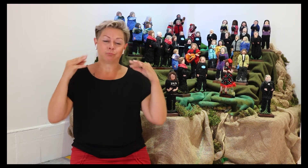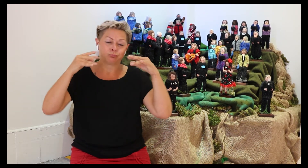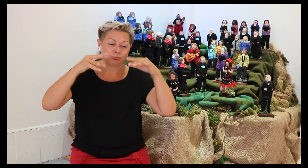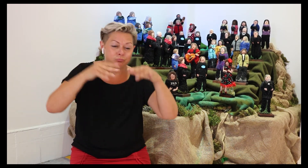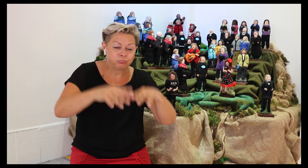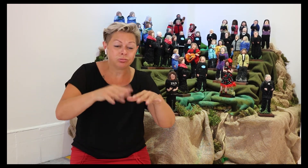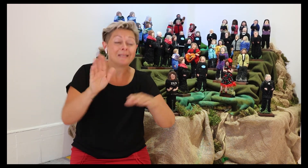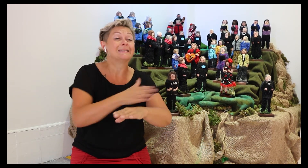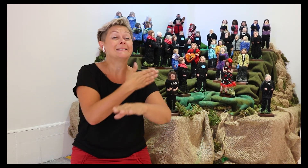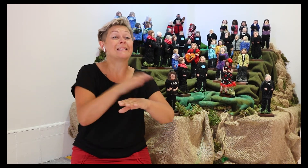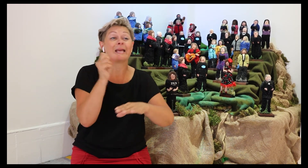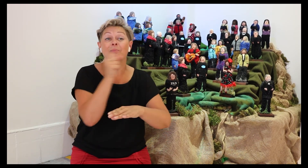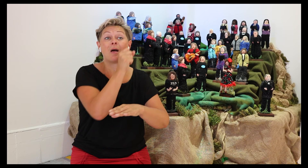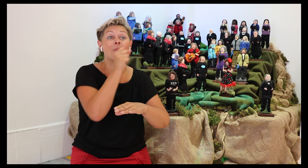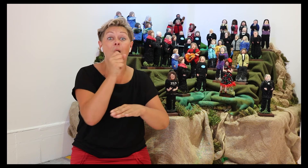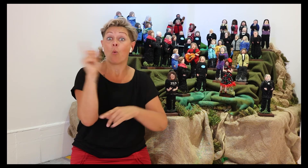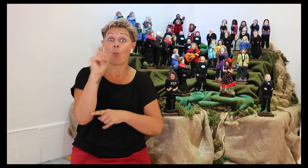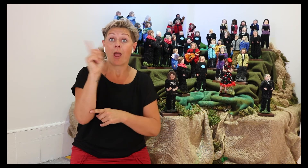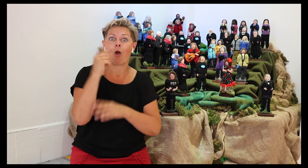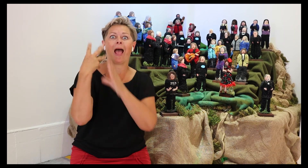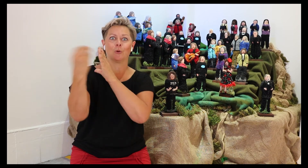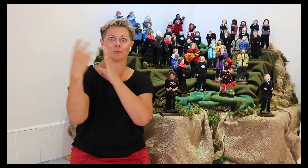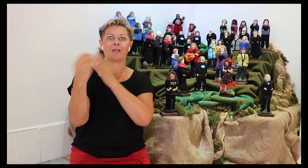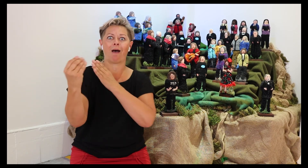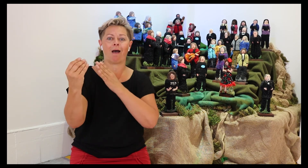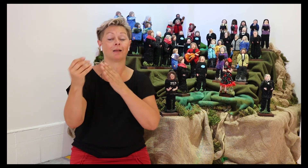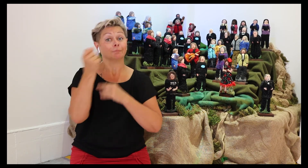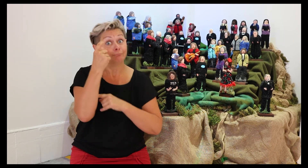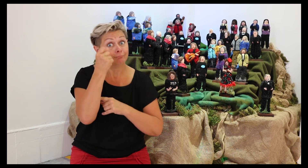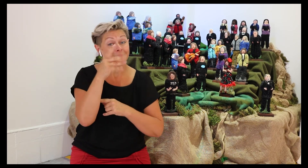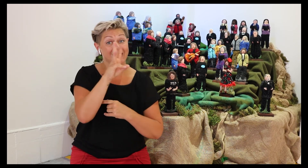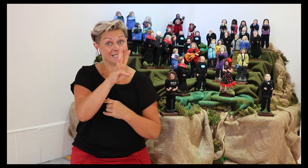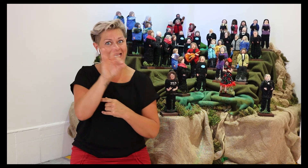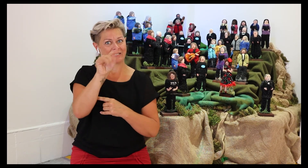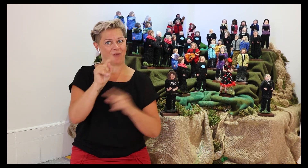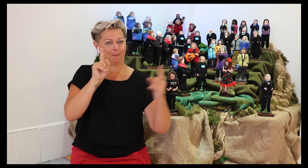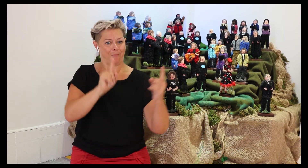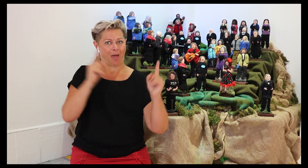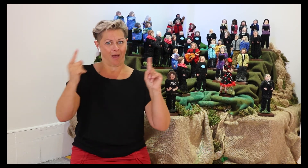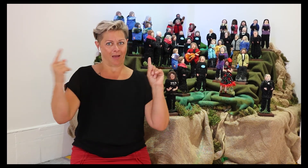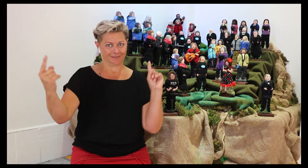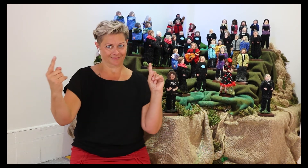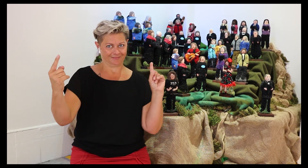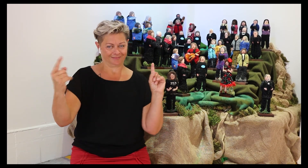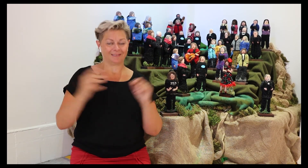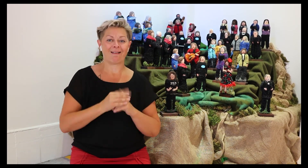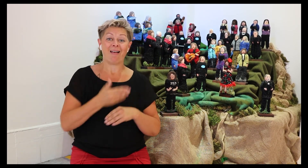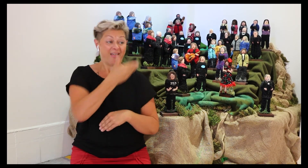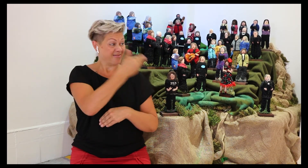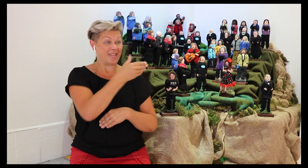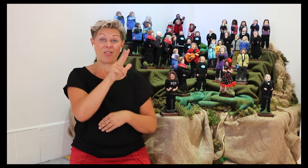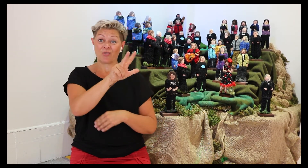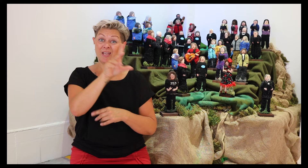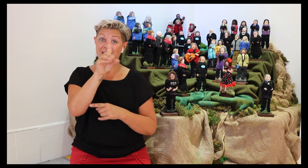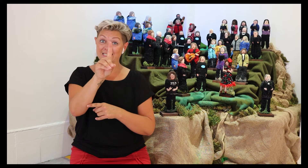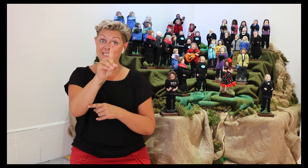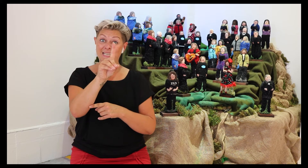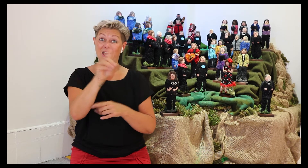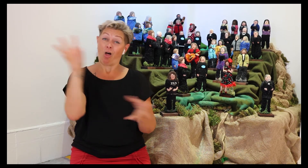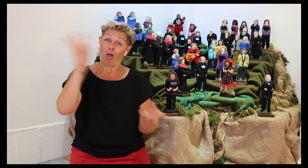in the great outdoors. Socially distant, of course. These 3-dimensional textile sculptures,